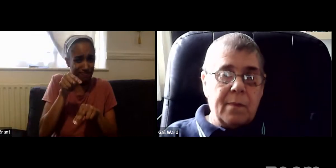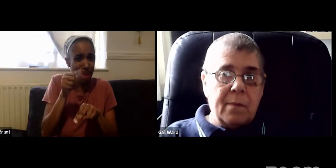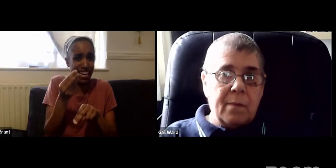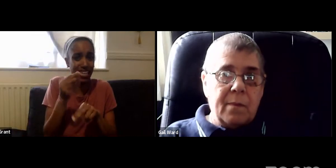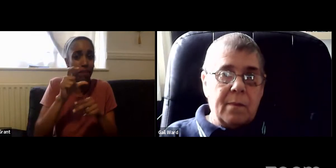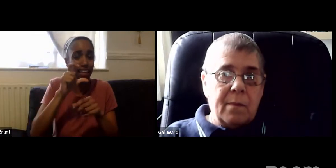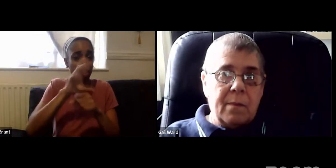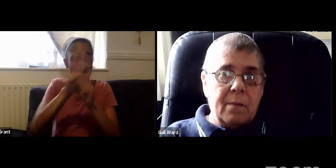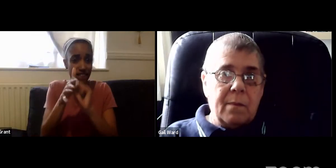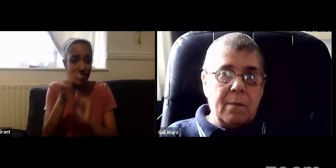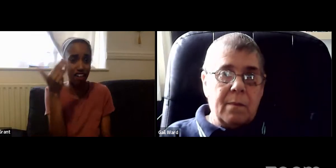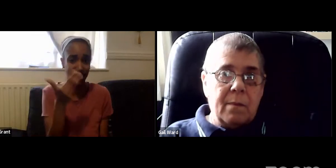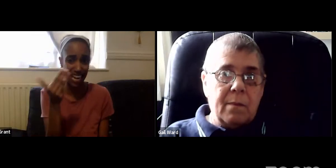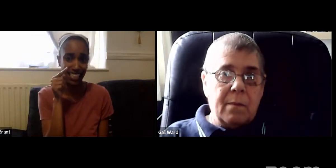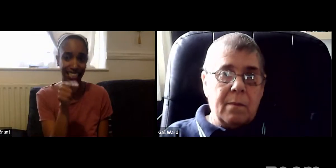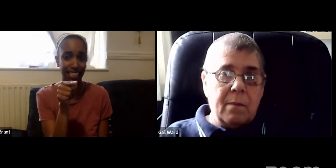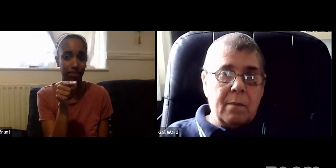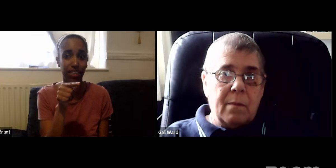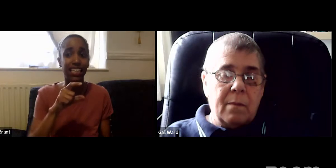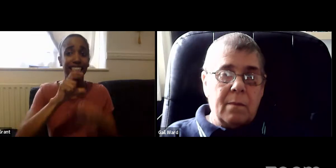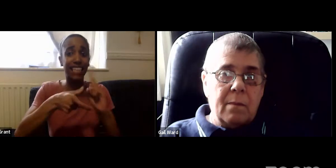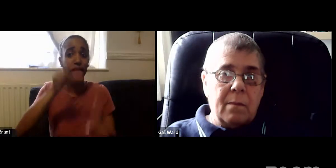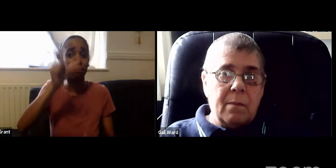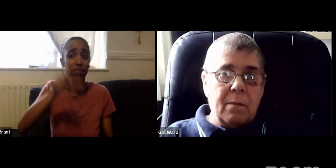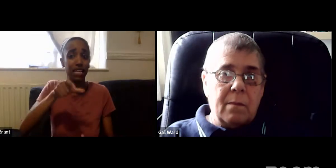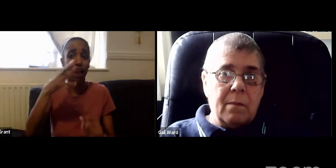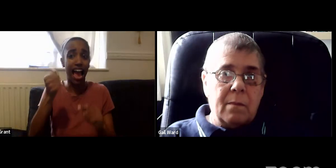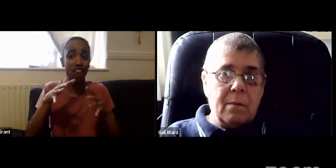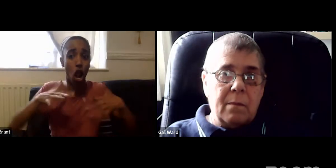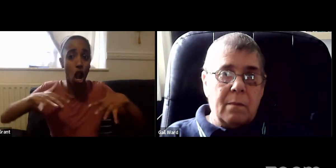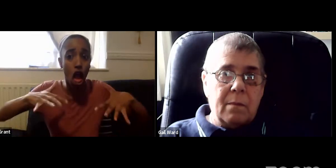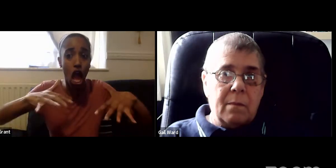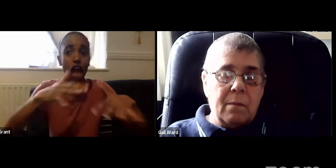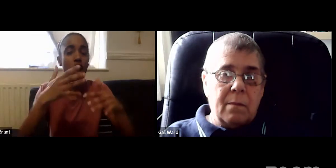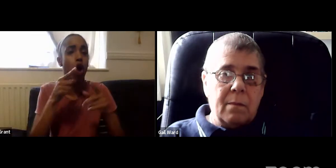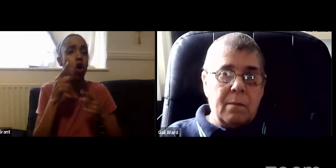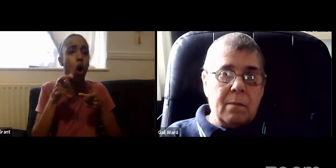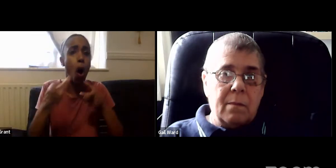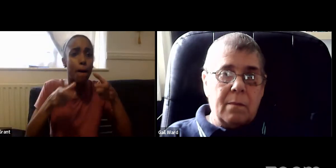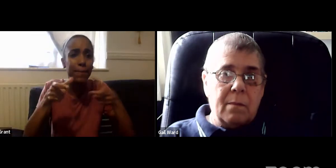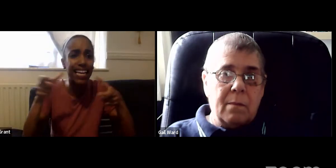disabled people have had big increases to their expenditures due to COVID-19.